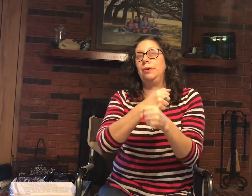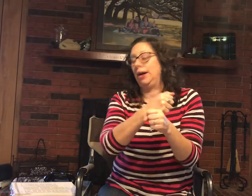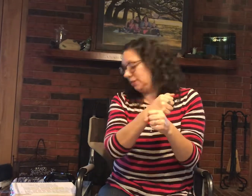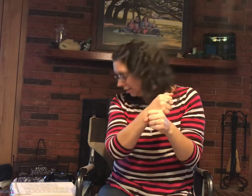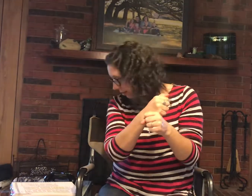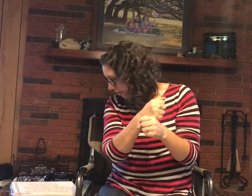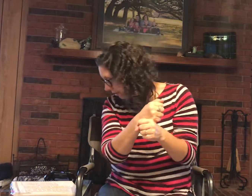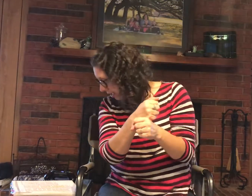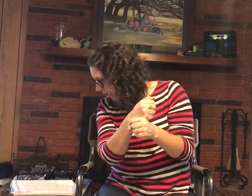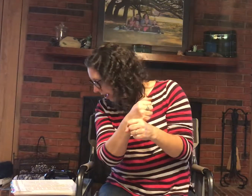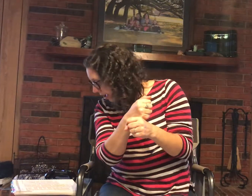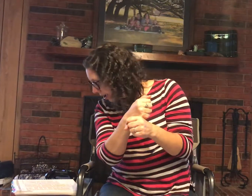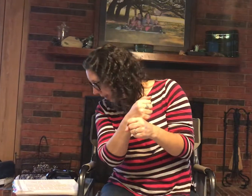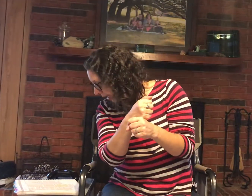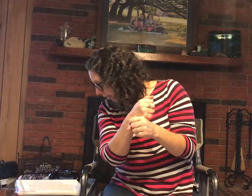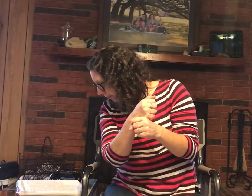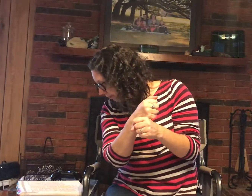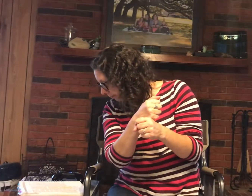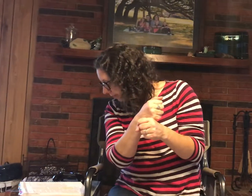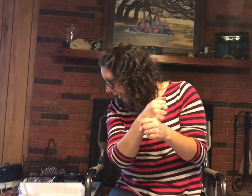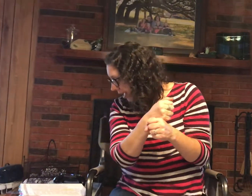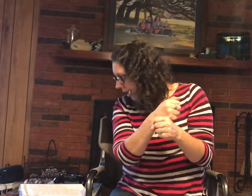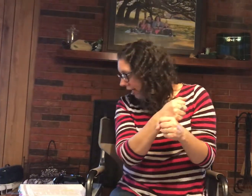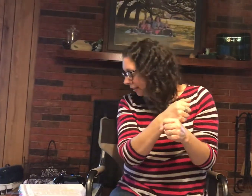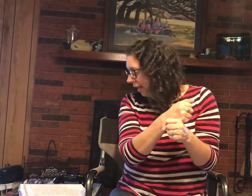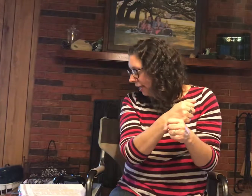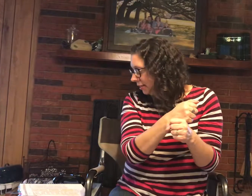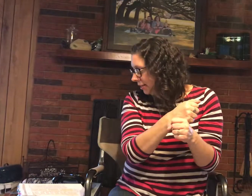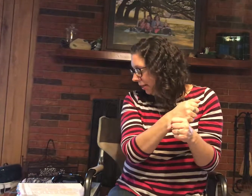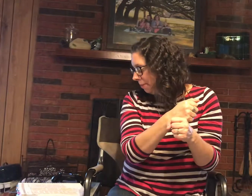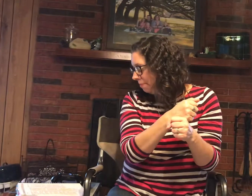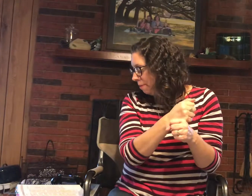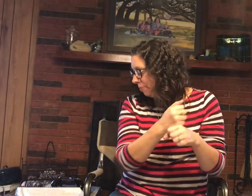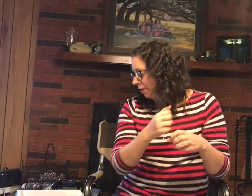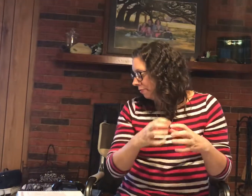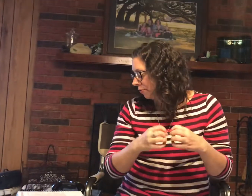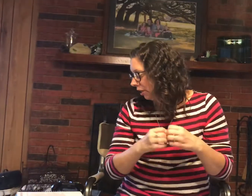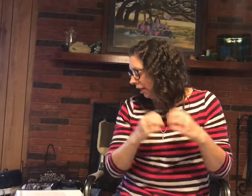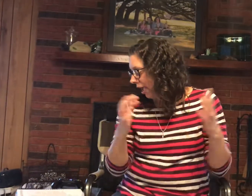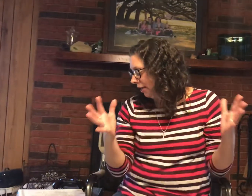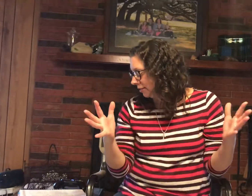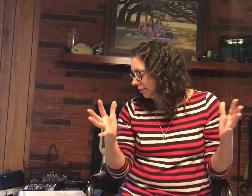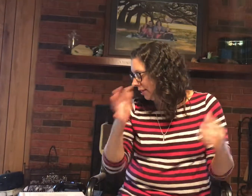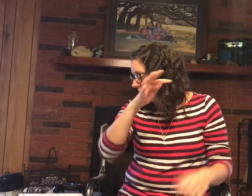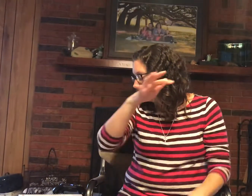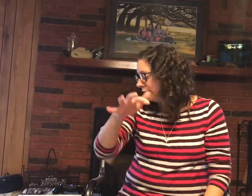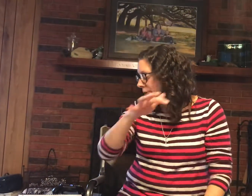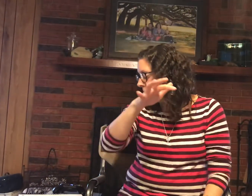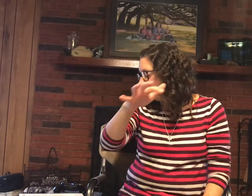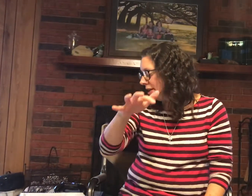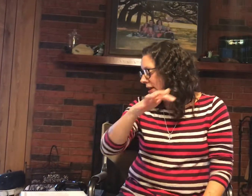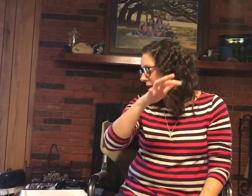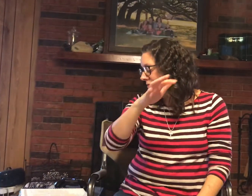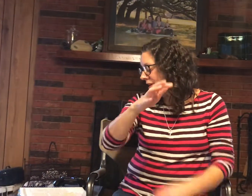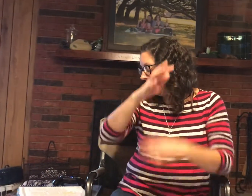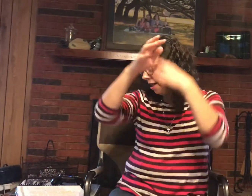around. Okay? And let them be for lights in the firmament of the